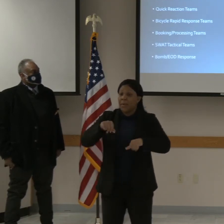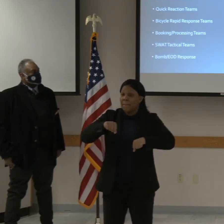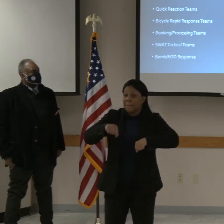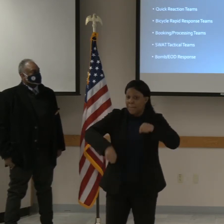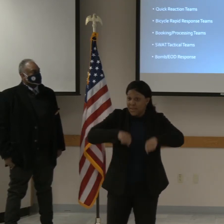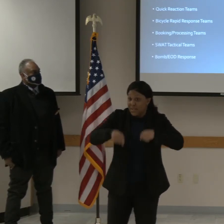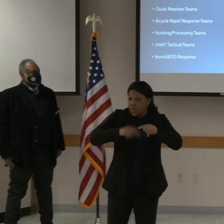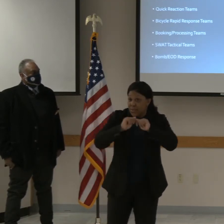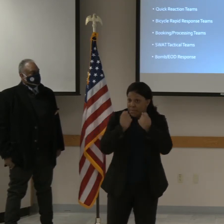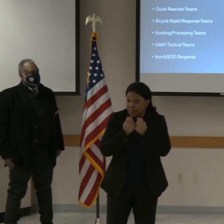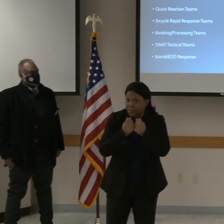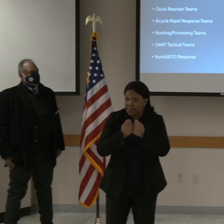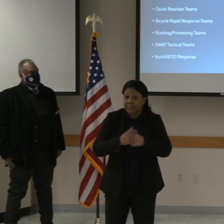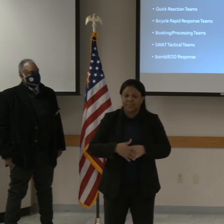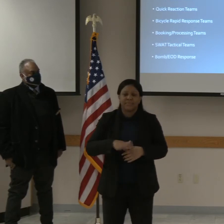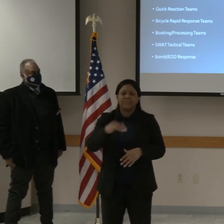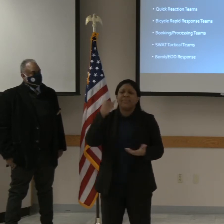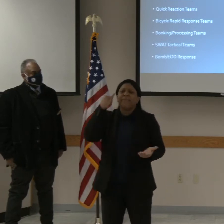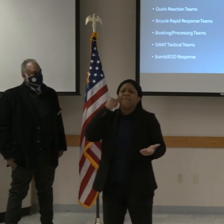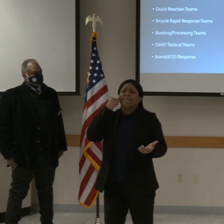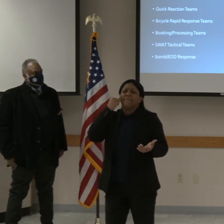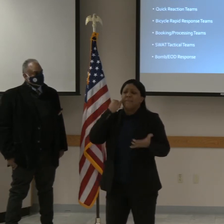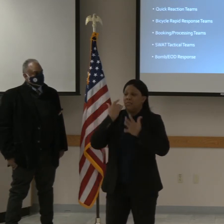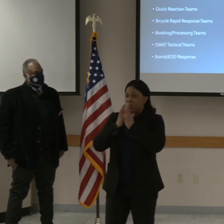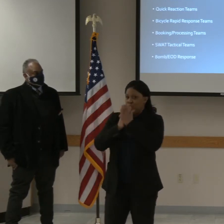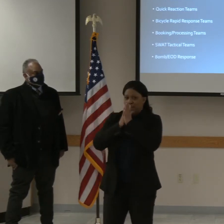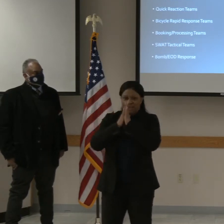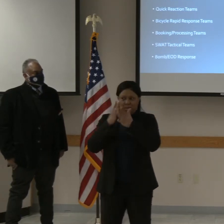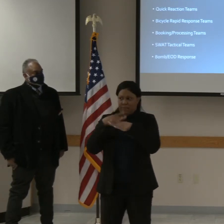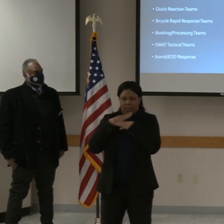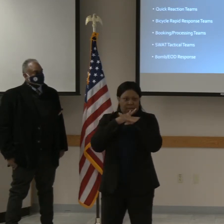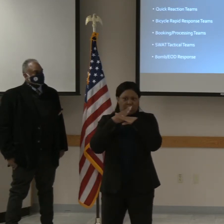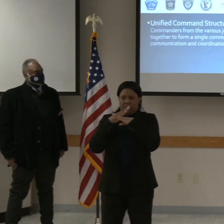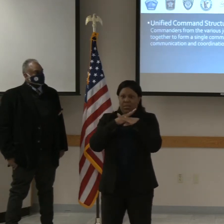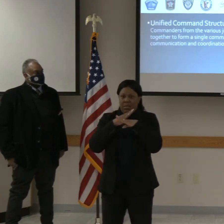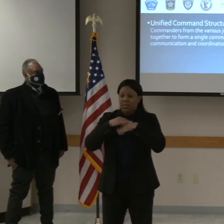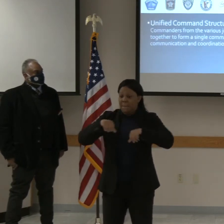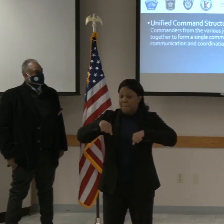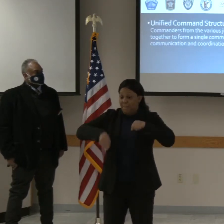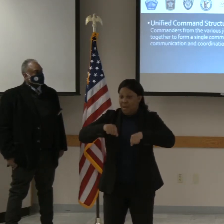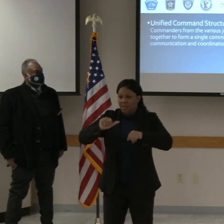teams and explosive teams will be ready to respond as needed as well.